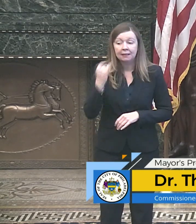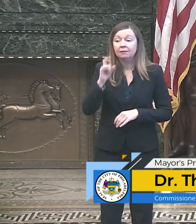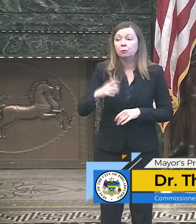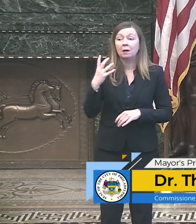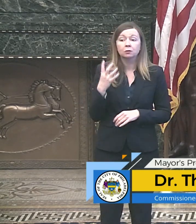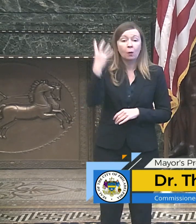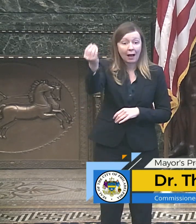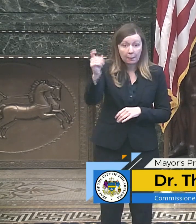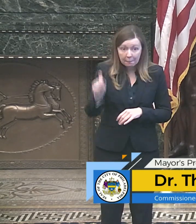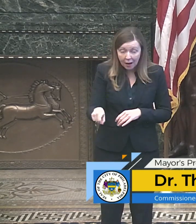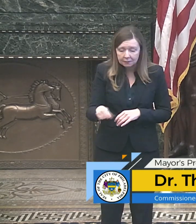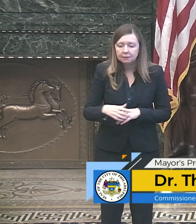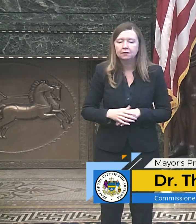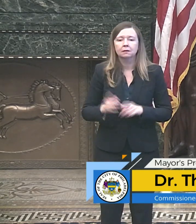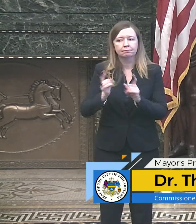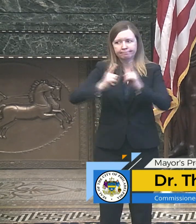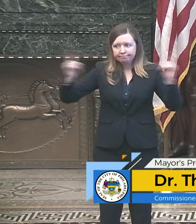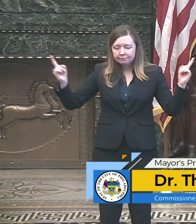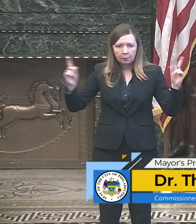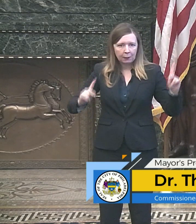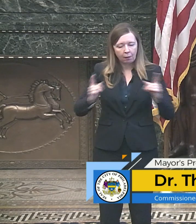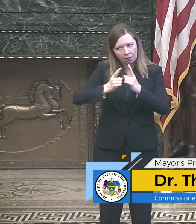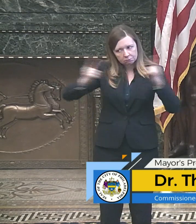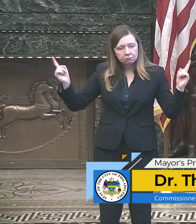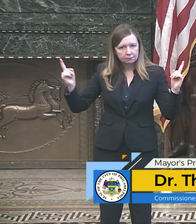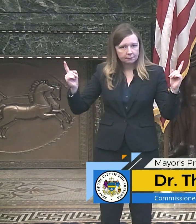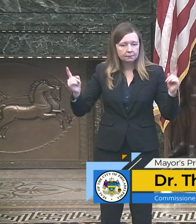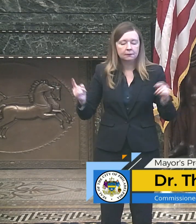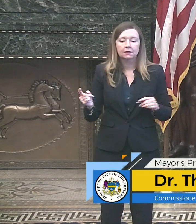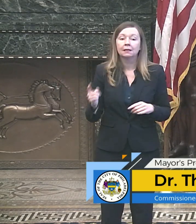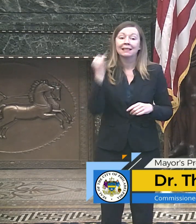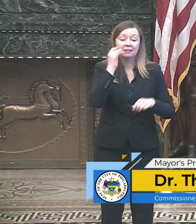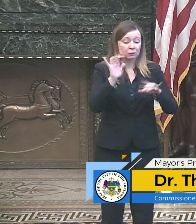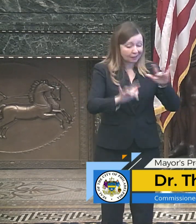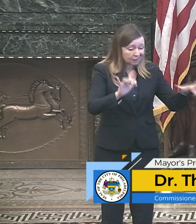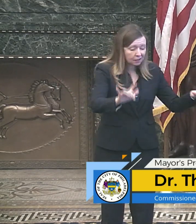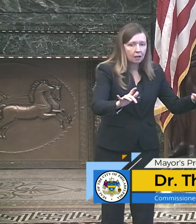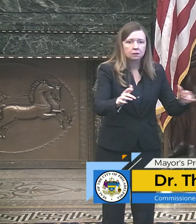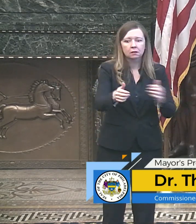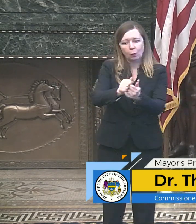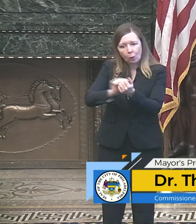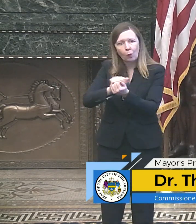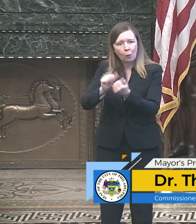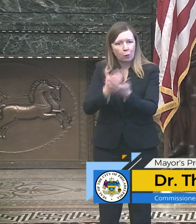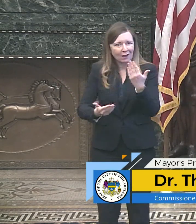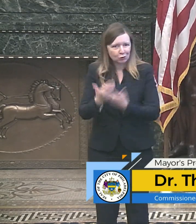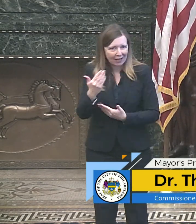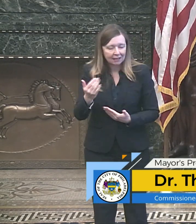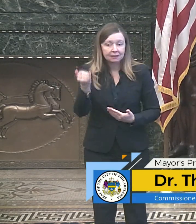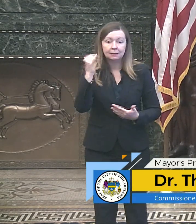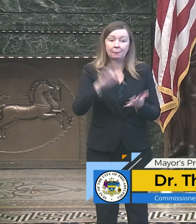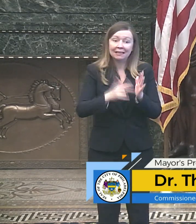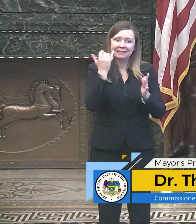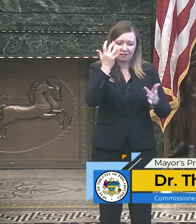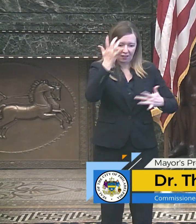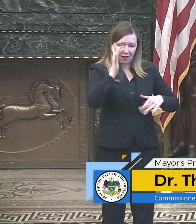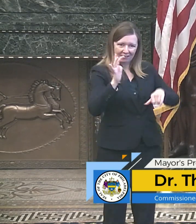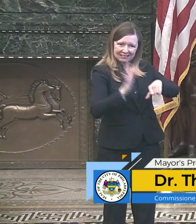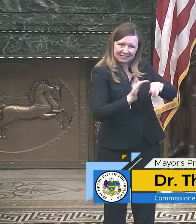go out, keep your distance from people. And after you touch things, wash your hands so that if you got the virus on your hands, you can wash that